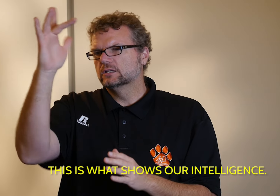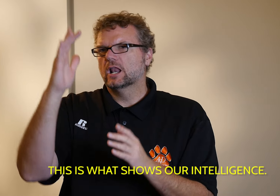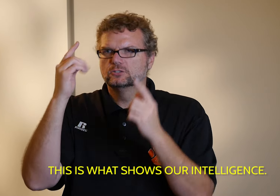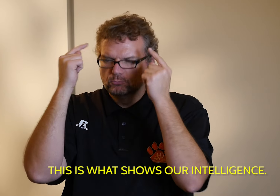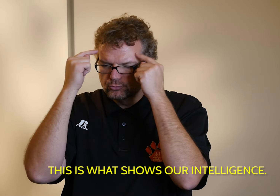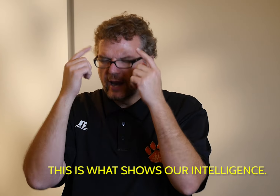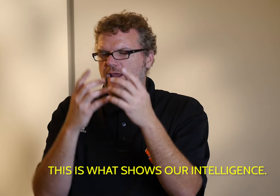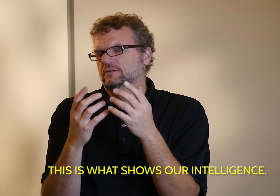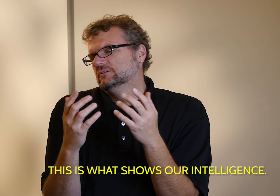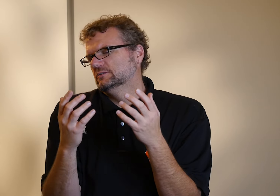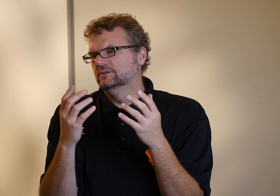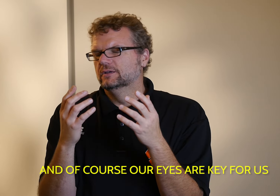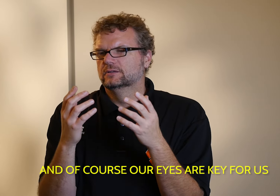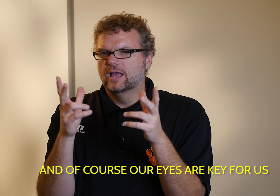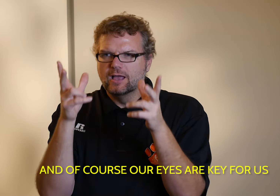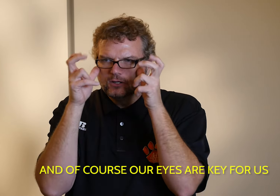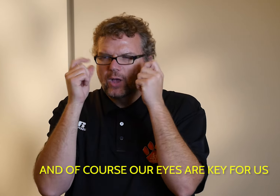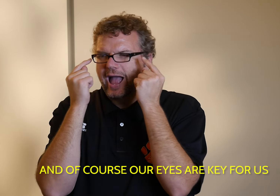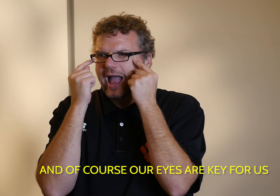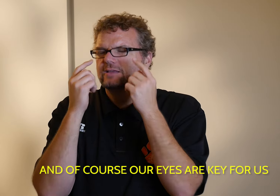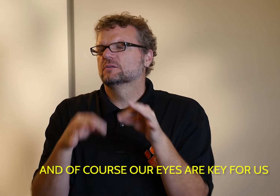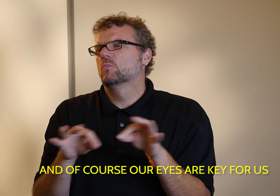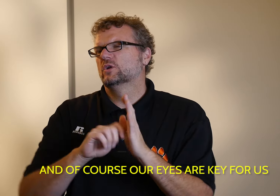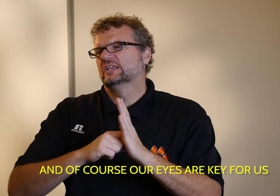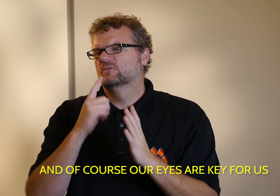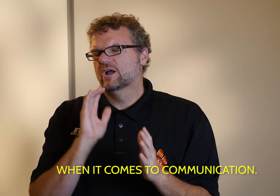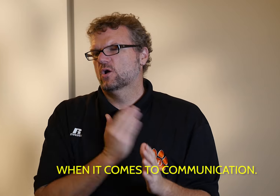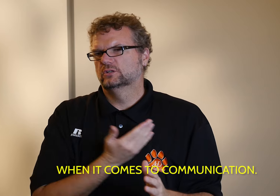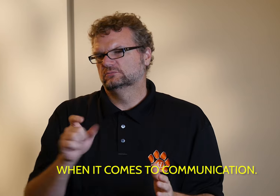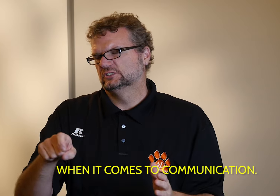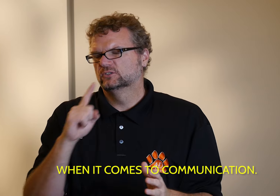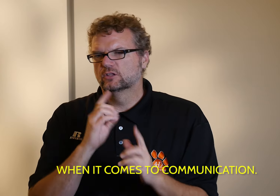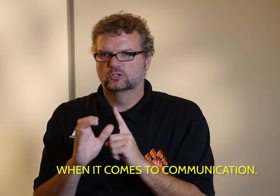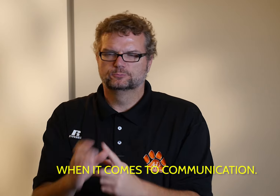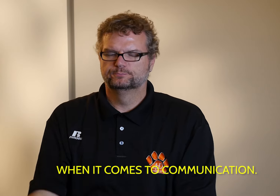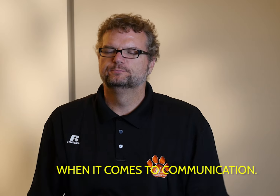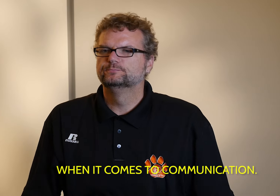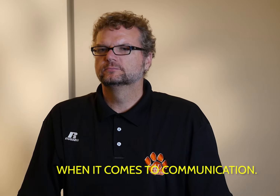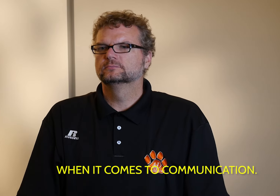our intelligence. And of course, our eyes are key for us when it comes to communication.